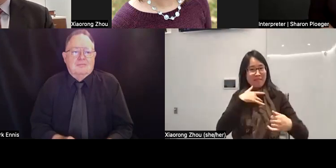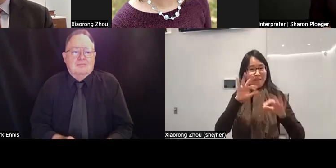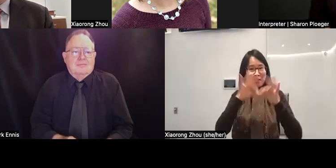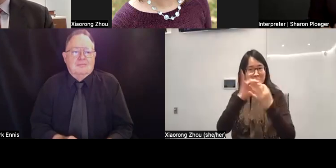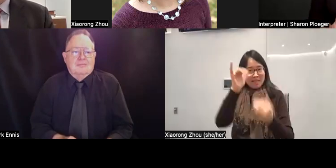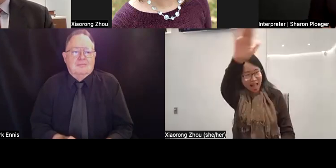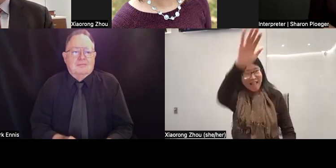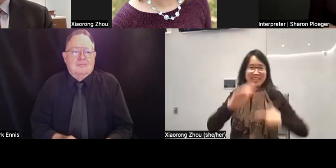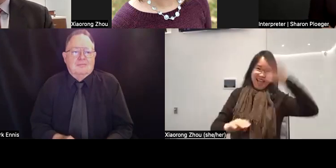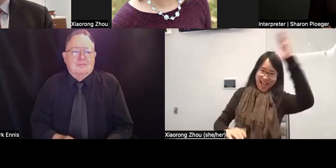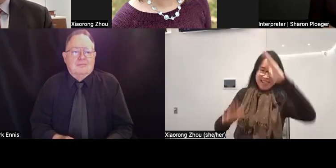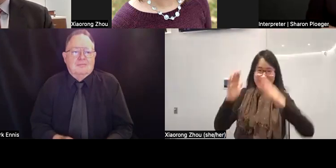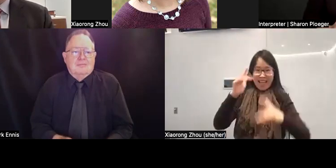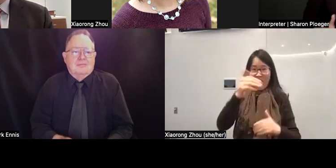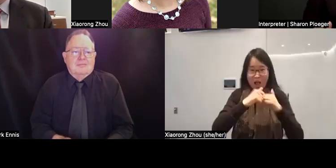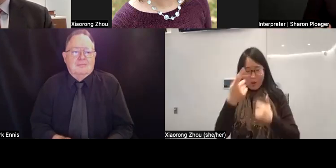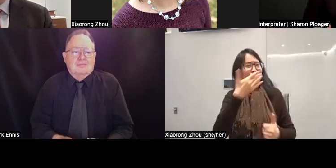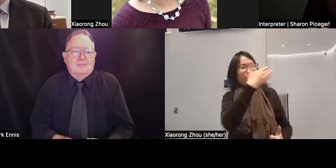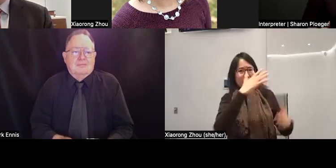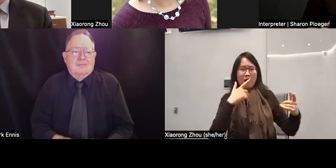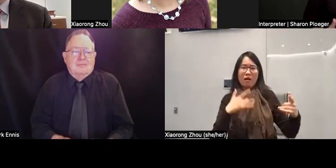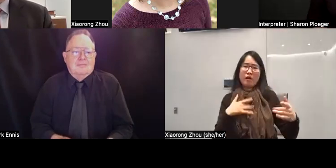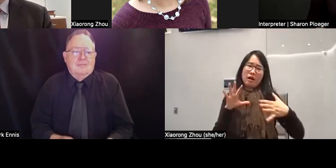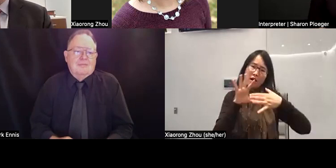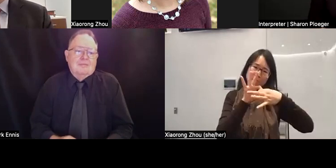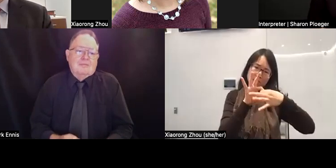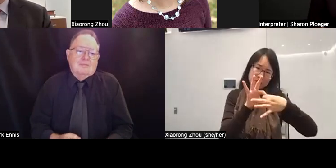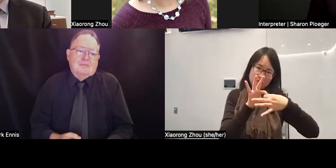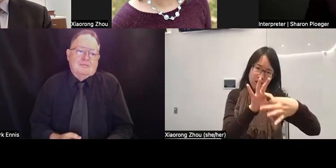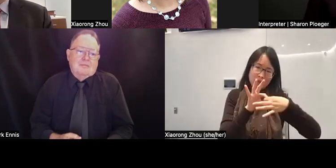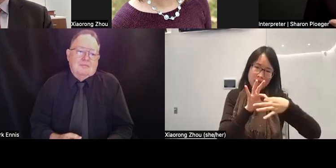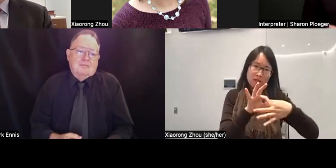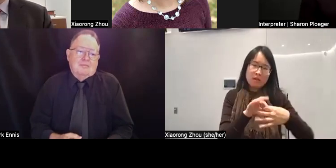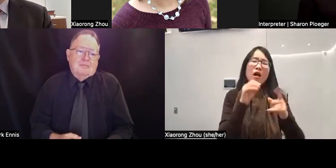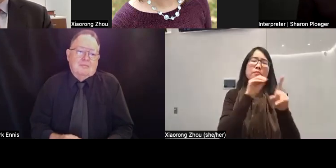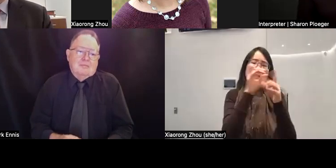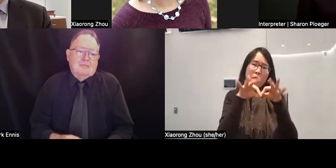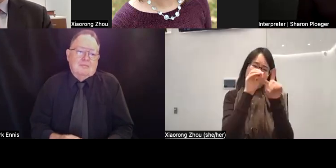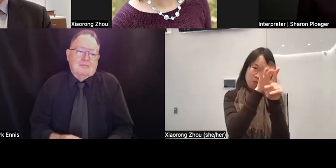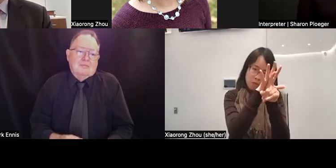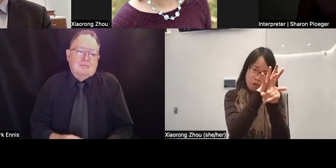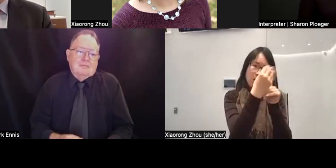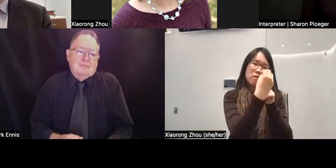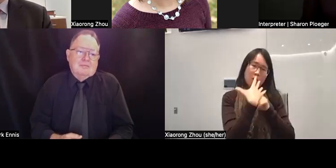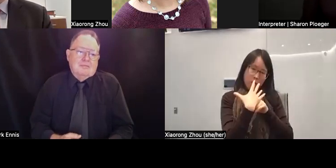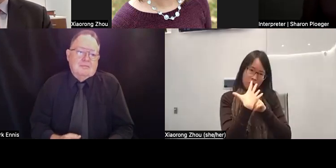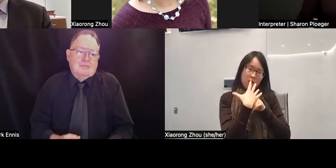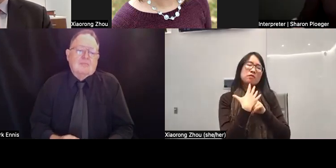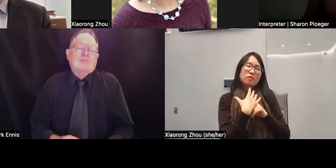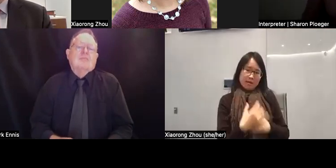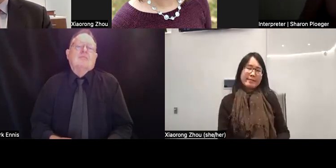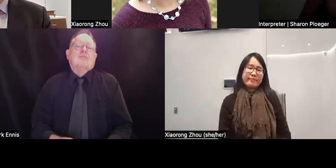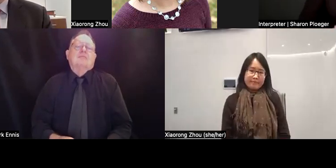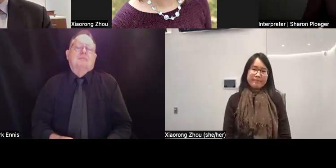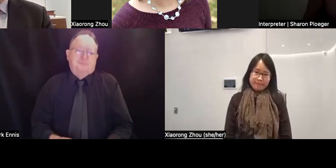a step back, gesture with me, work with me to try to find what I need to. Same thing with families. What they do is they come, they